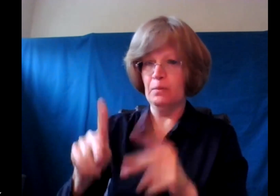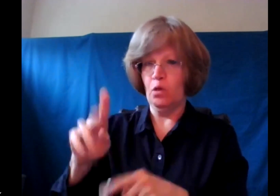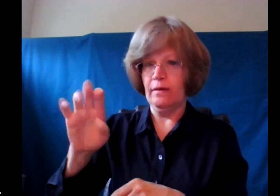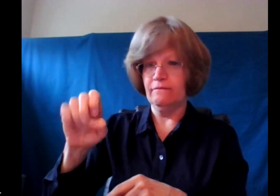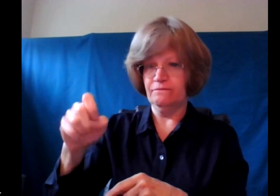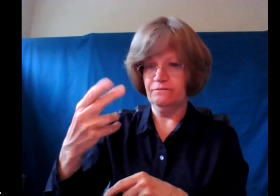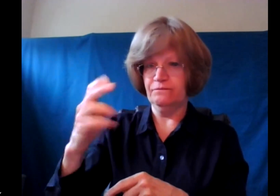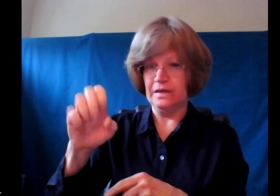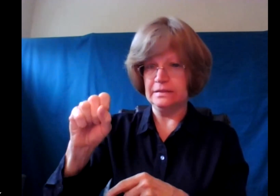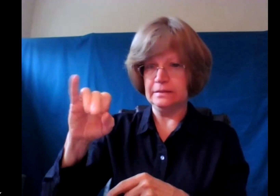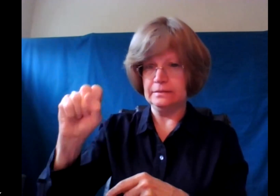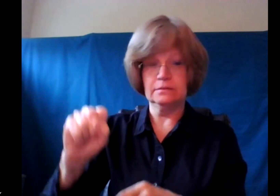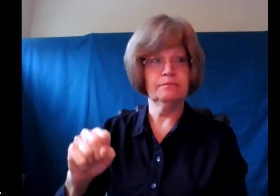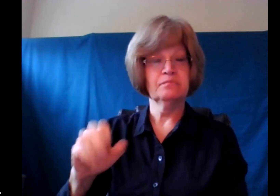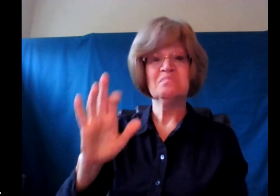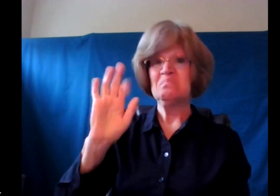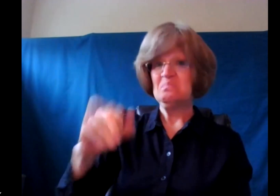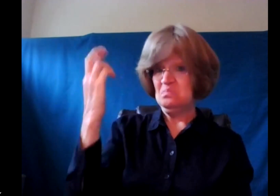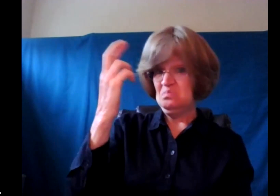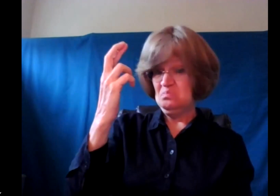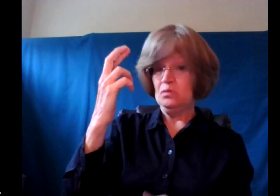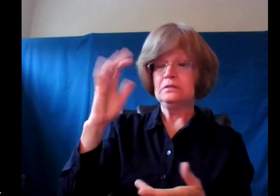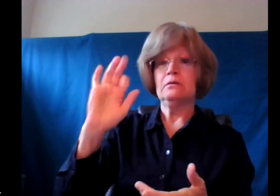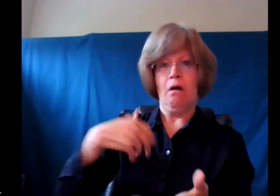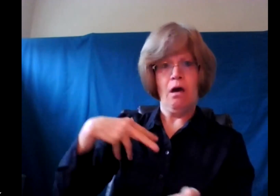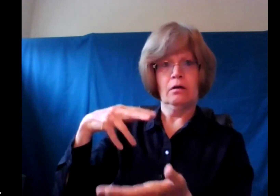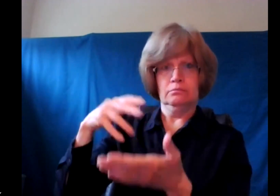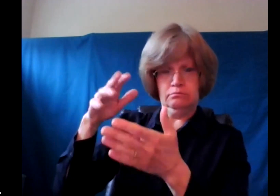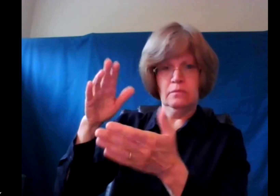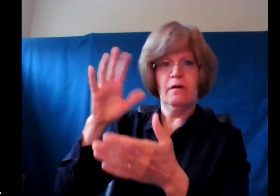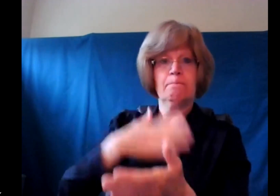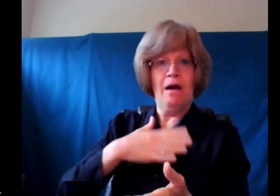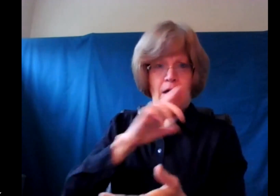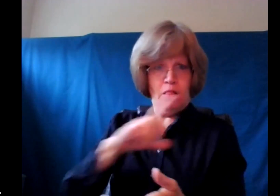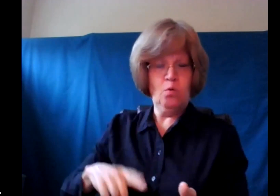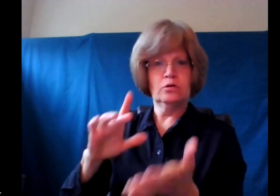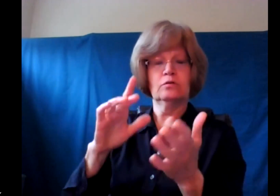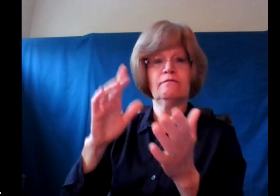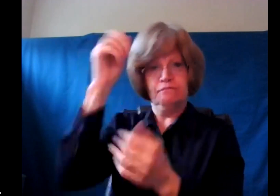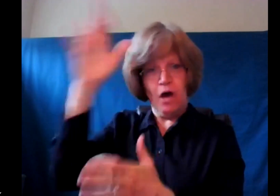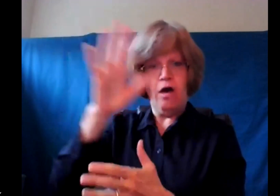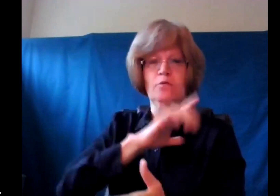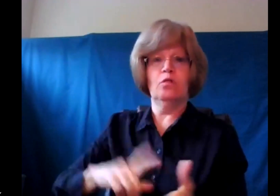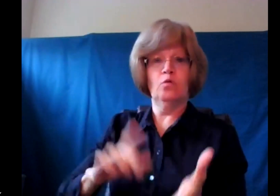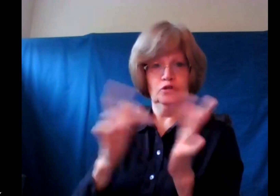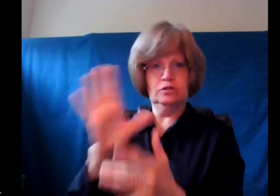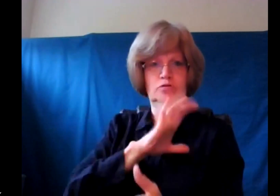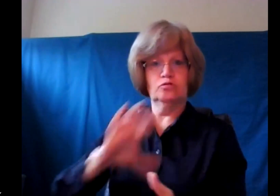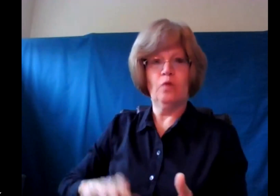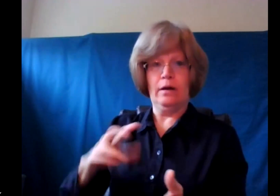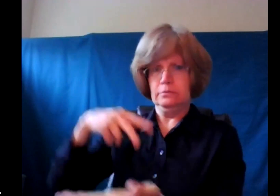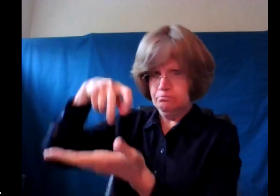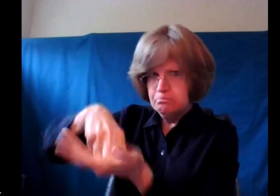For this reason, I bow my knees to the Father of our Lord Jesus Christ, from whom the whole family in heaven and earth